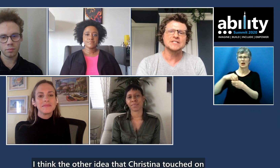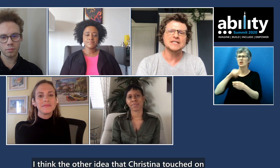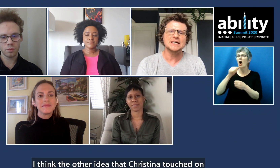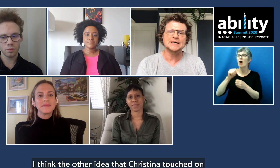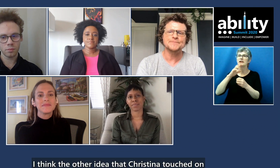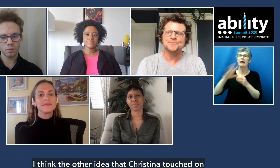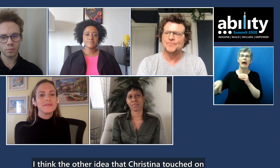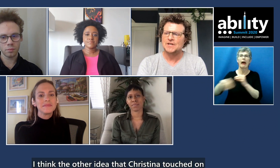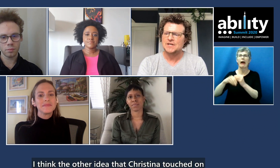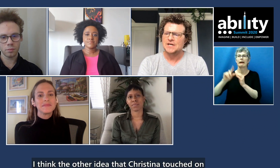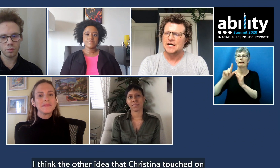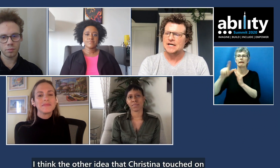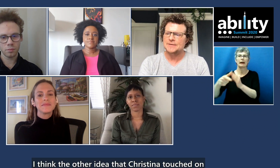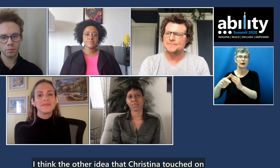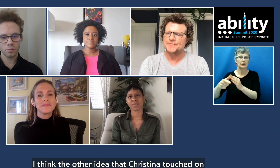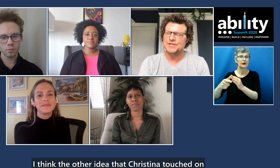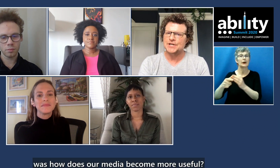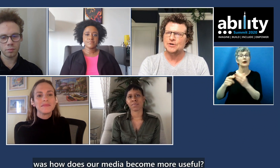on was the,